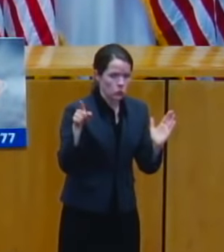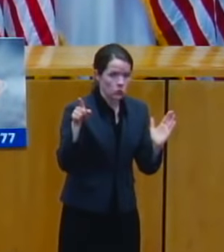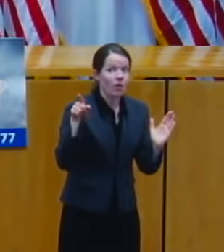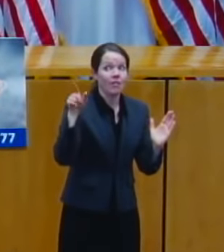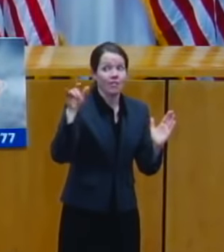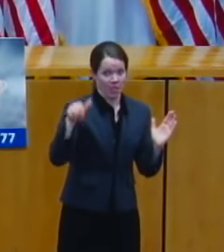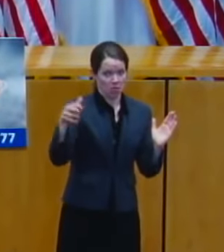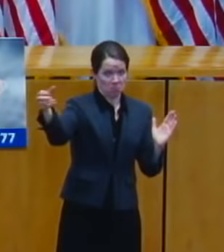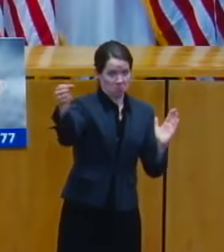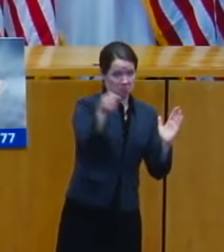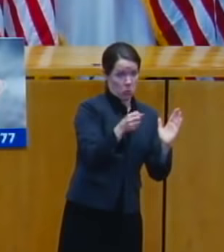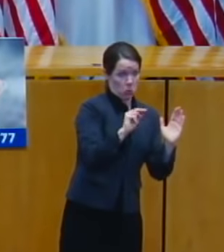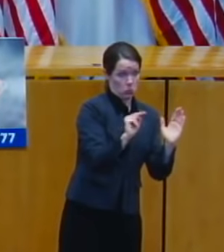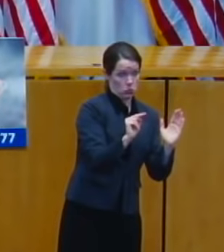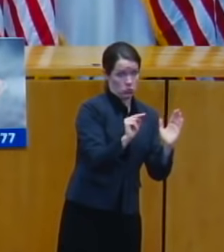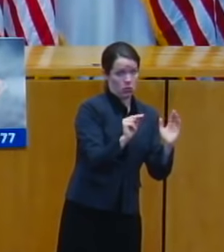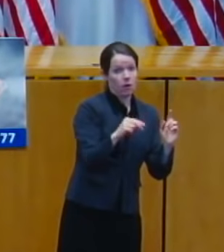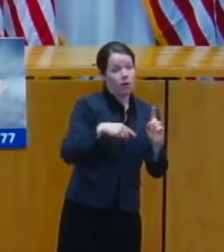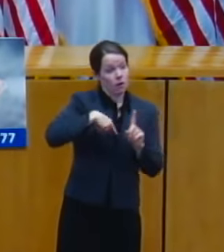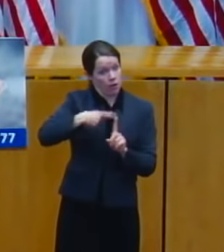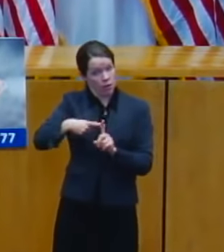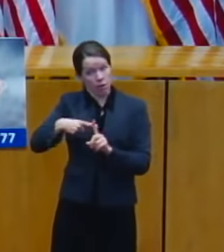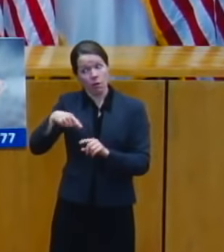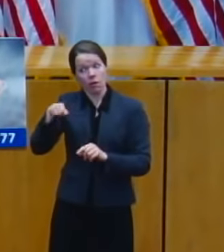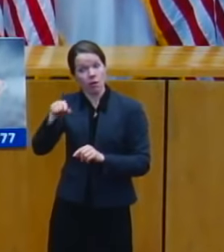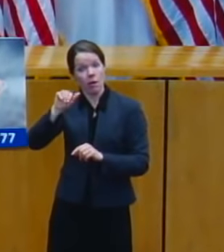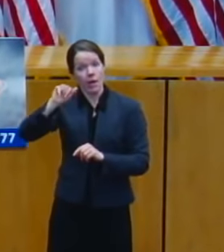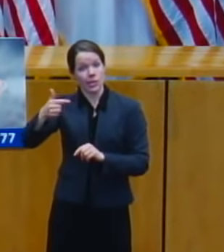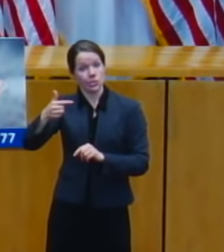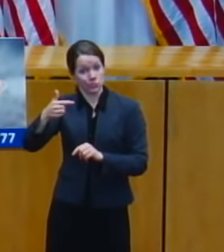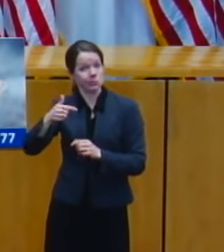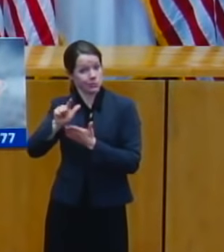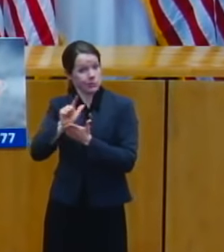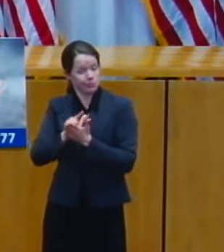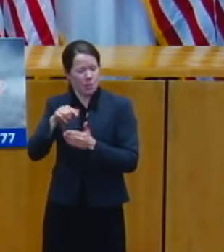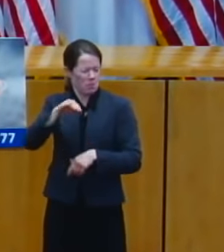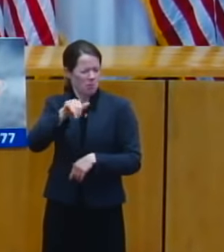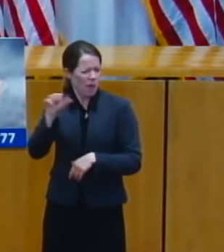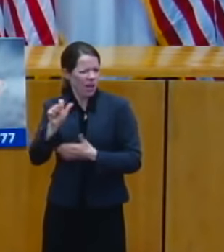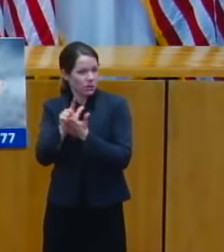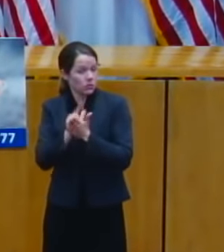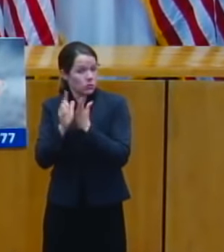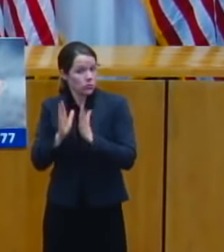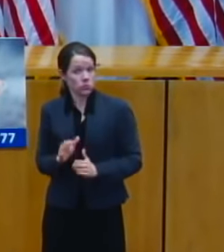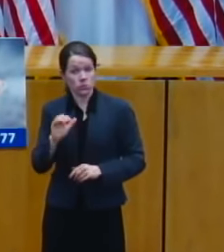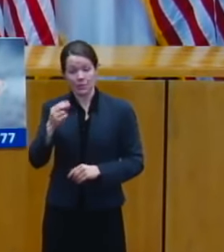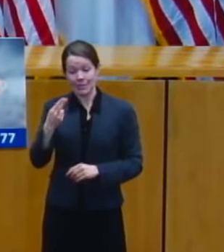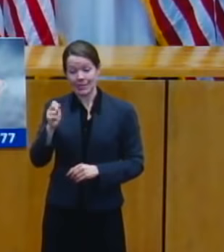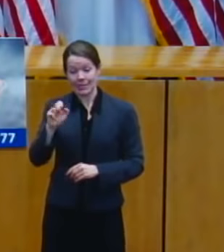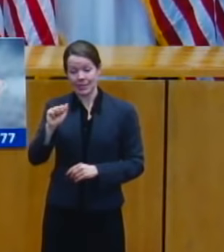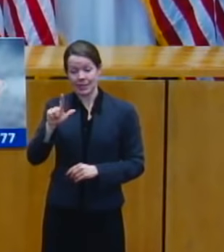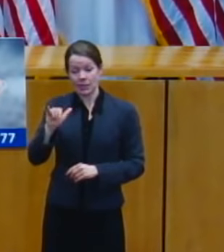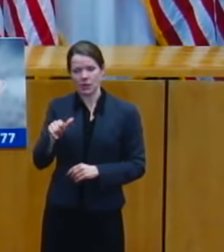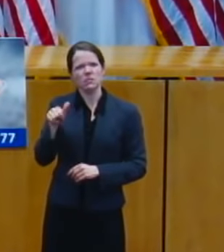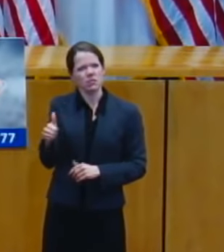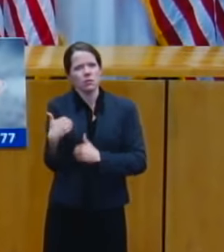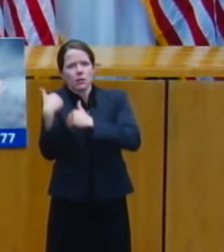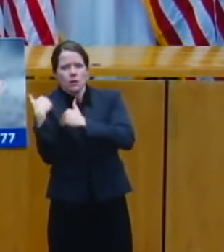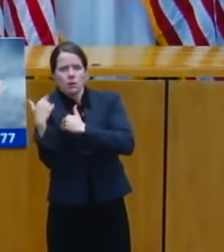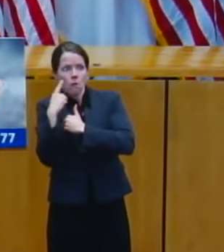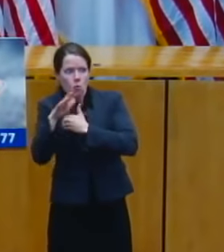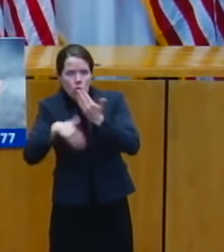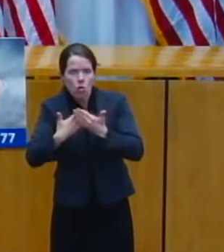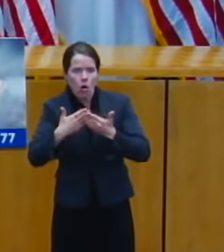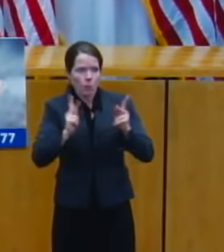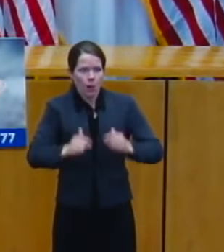and we welcome her review. The other thing I would say is that since we were notified 2 Sundays ago